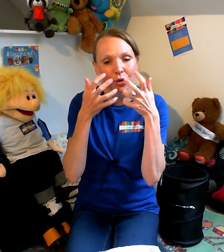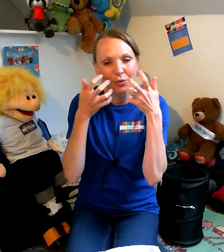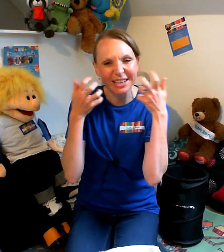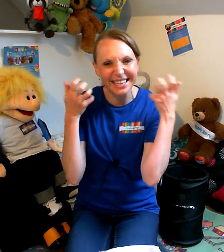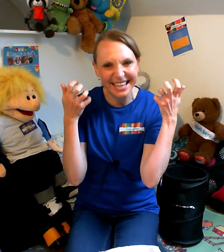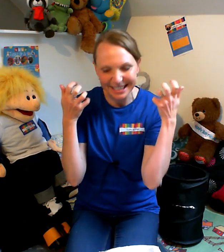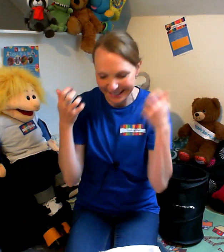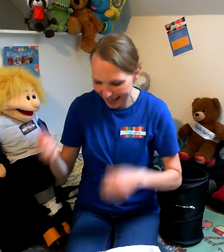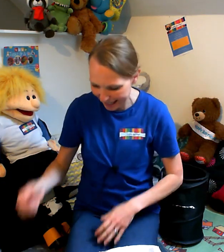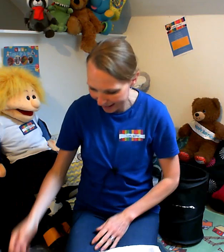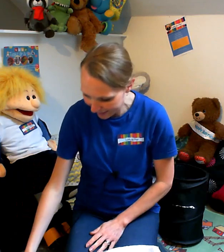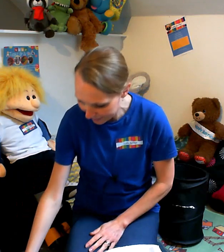lovely kitty.